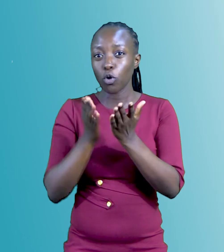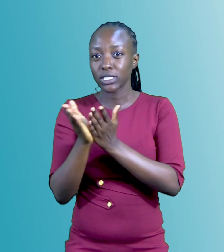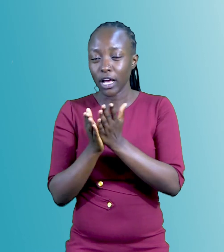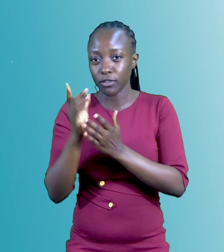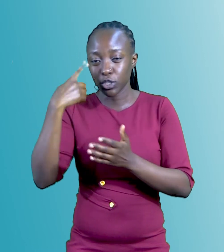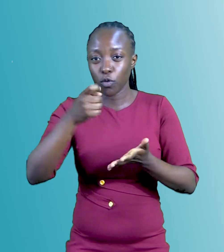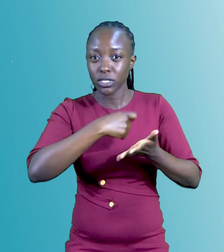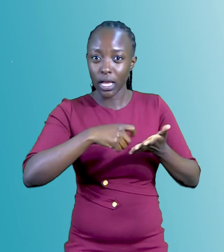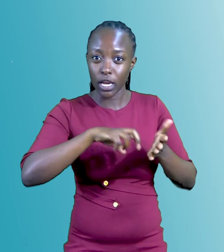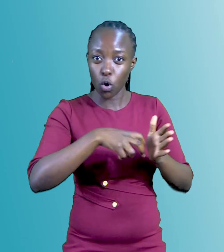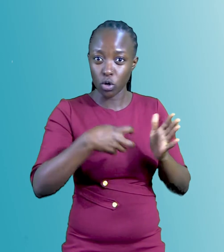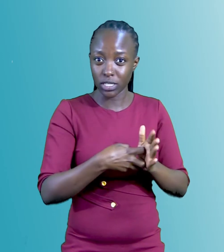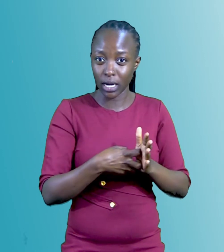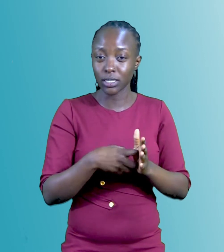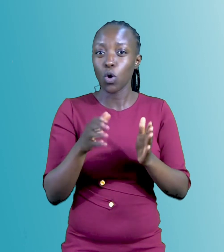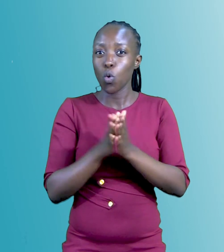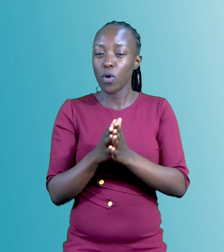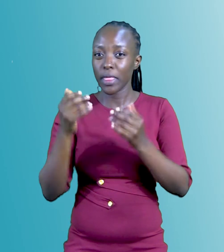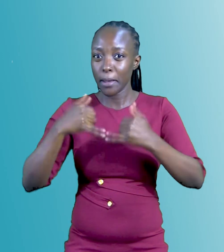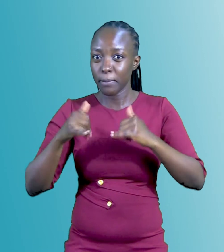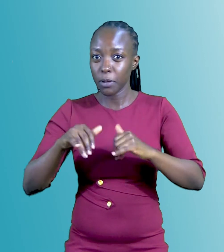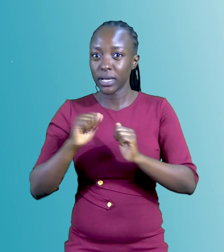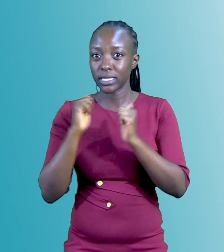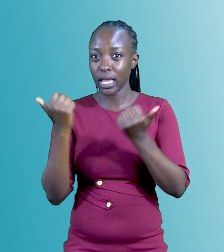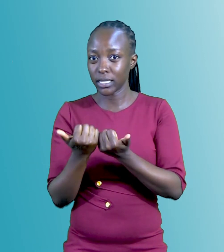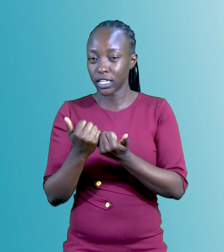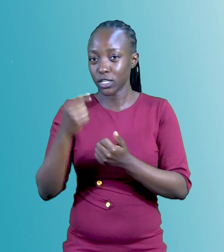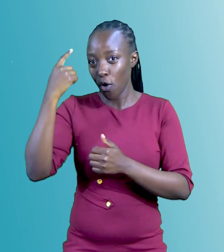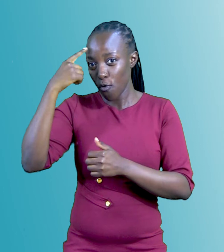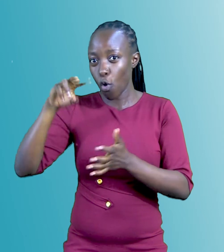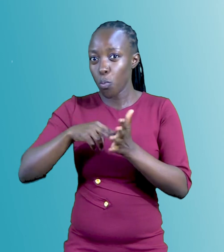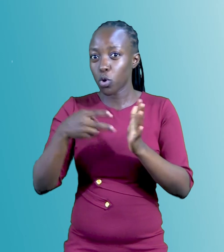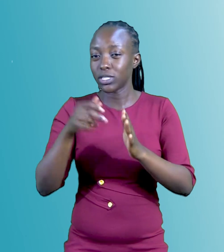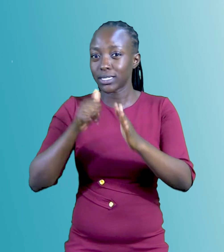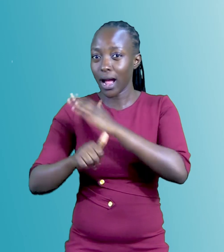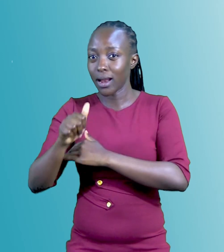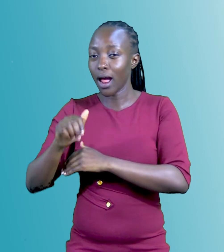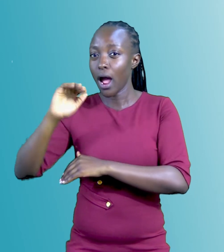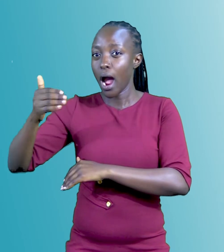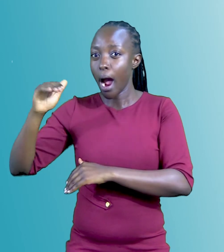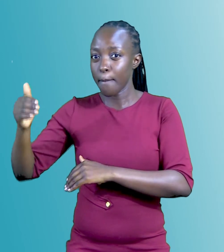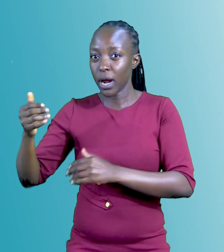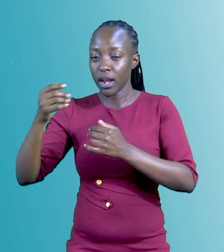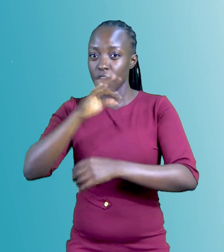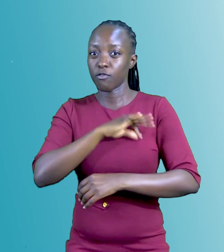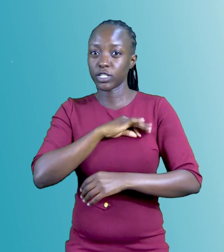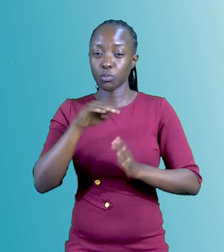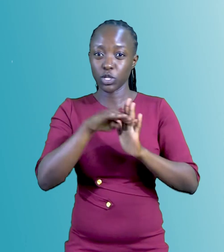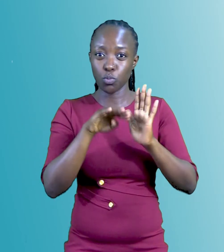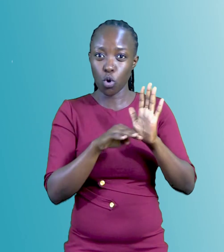contracts with implementing agents towards project funding under the Urban Investment Program, the customer is required to submit a